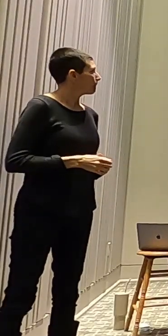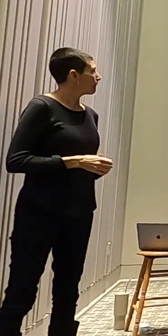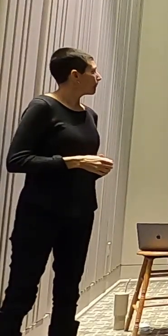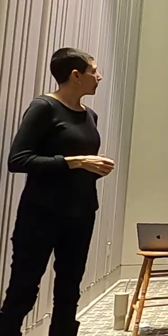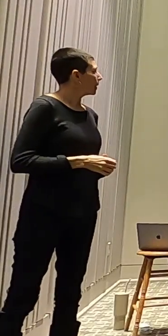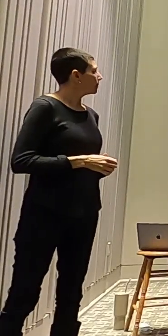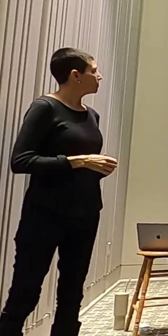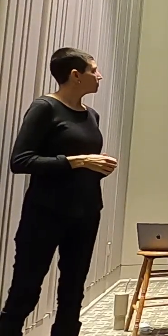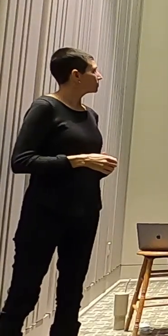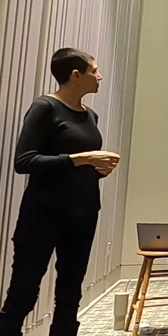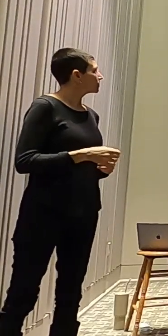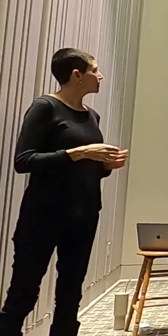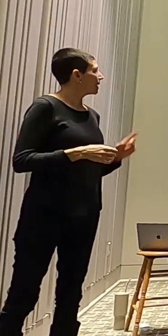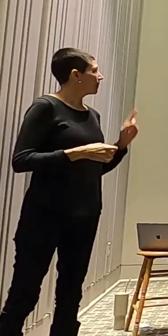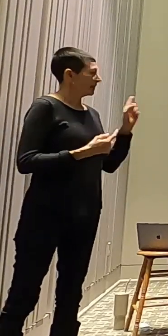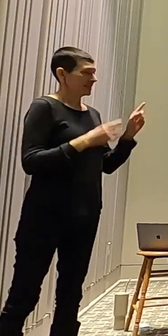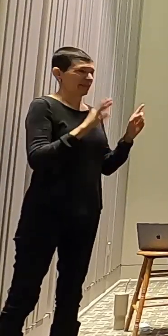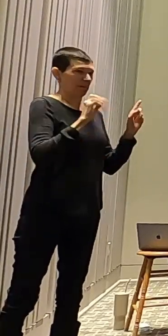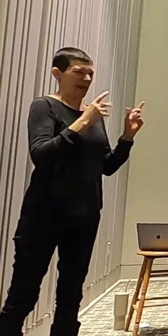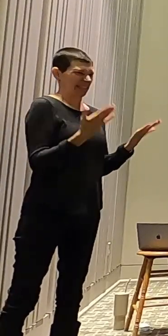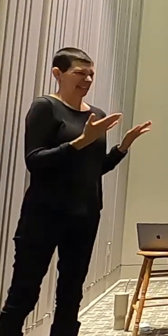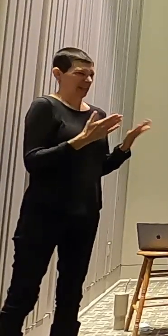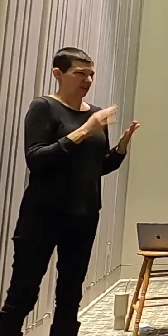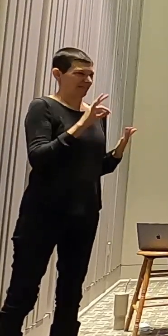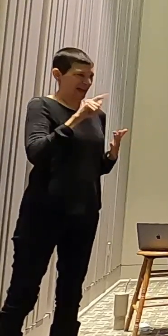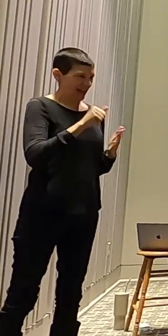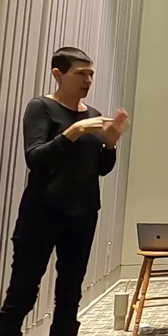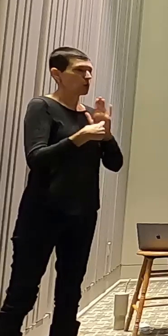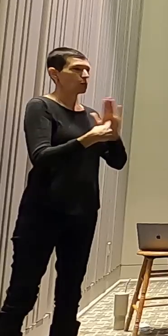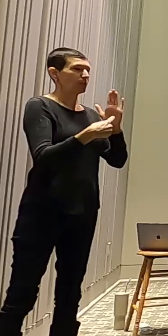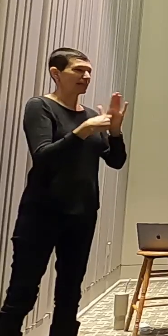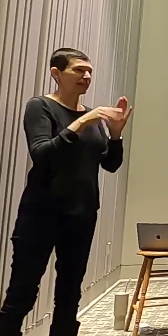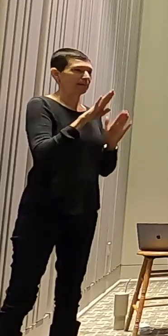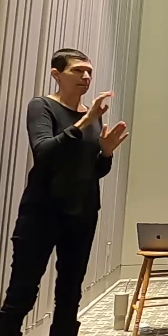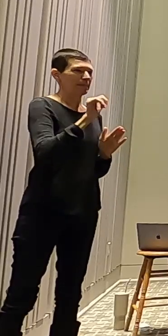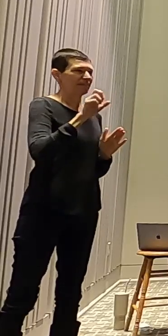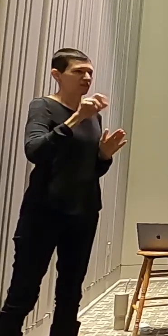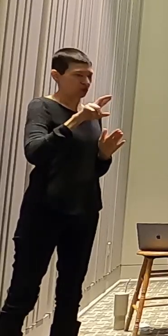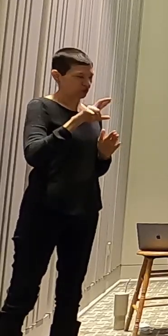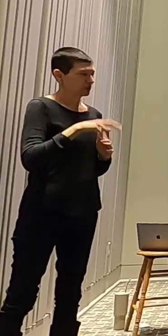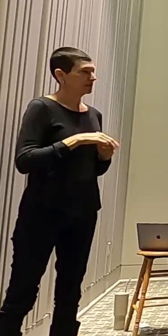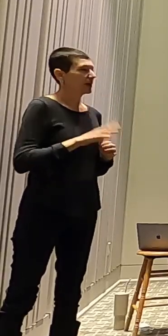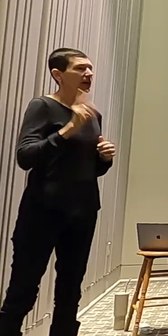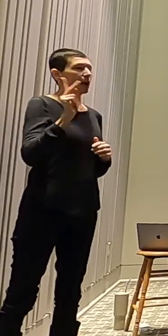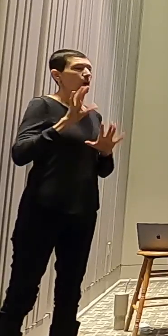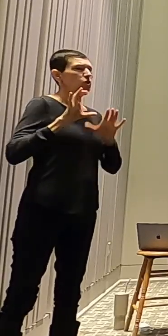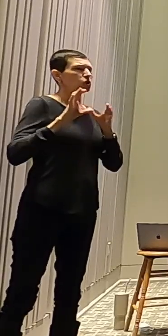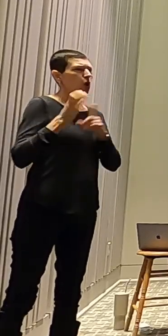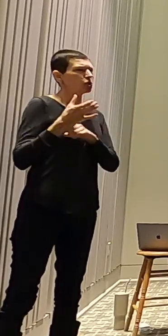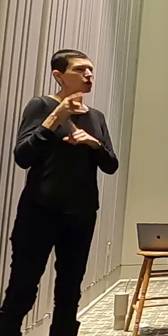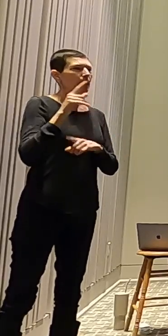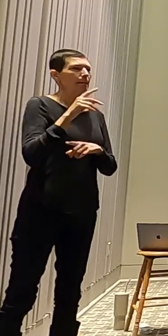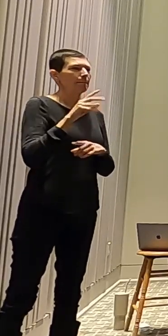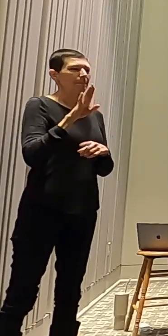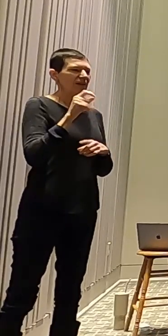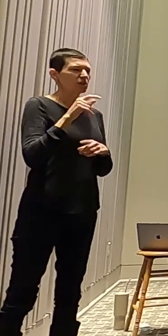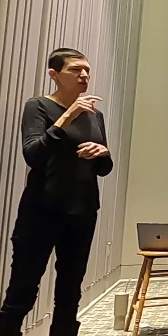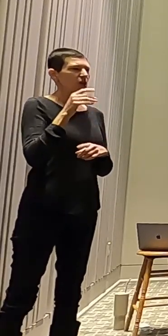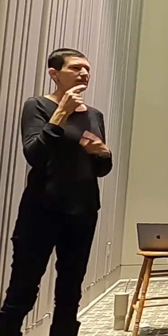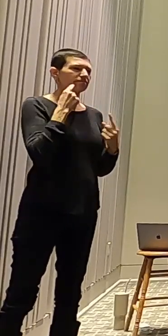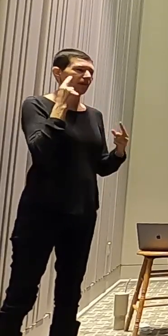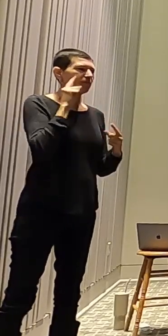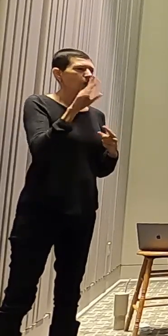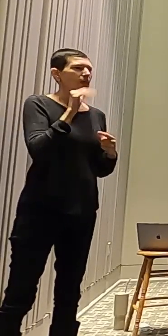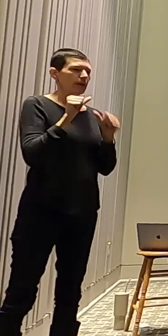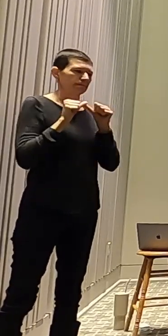So this is the mask in the FIA's collection, and it represents a beaver. In Kwakiutl culture, beavers are known for their persistence and skill